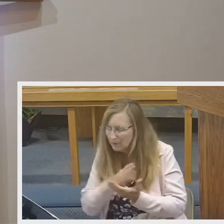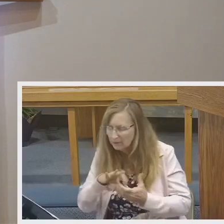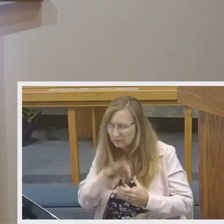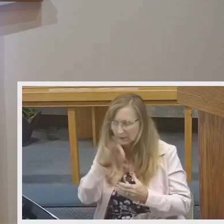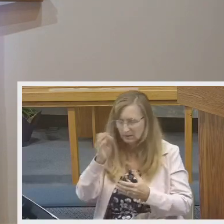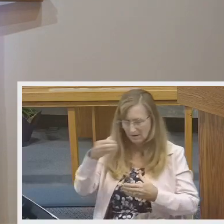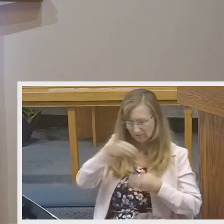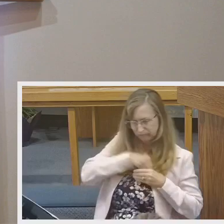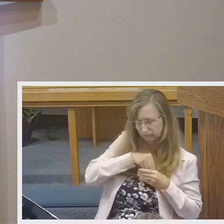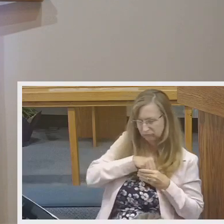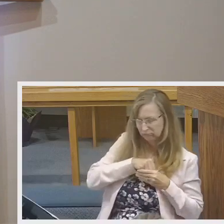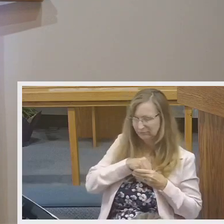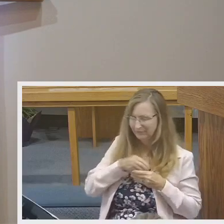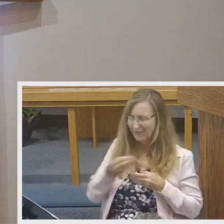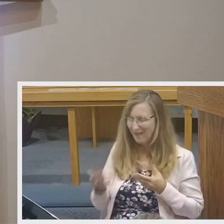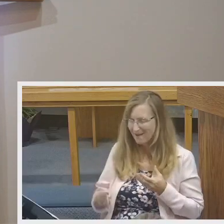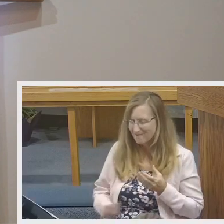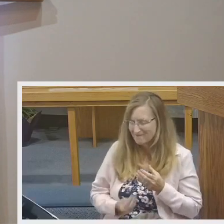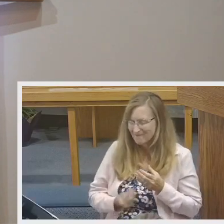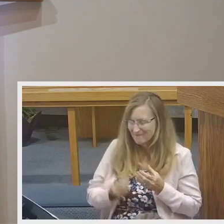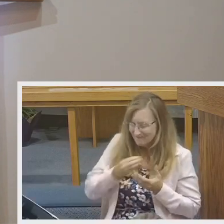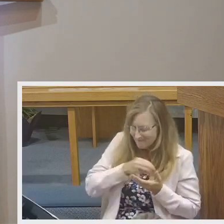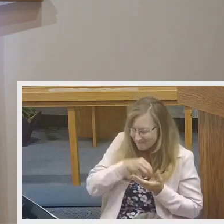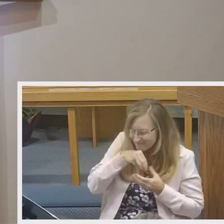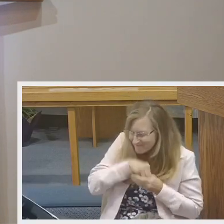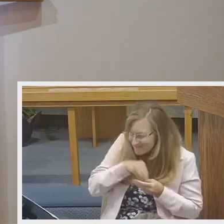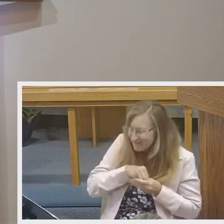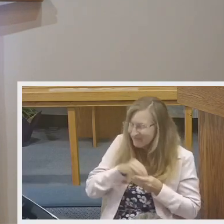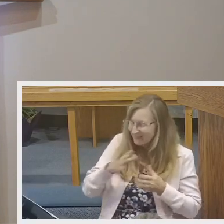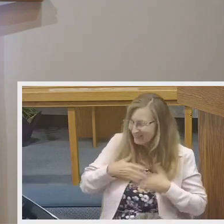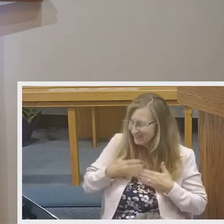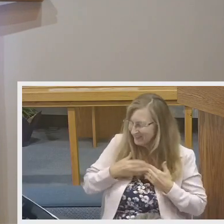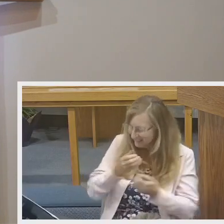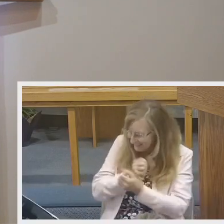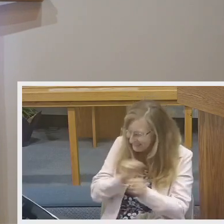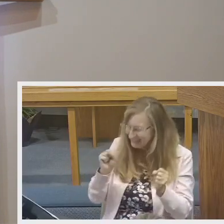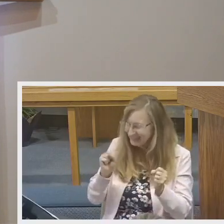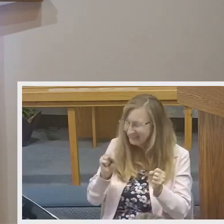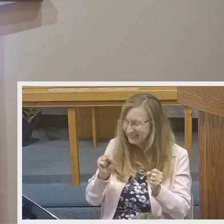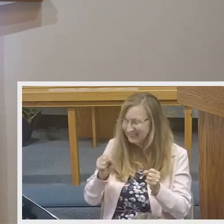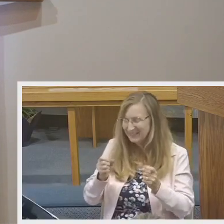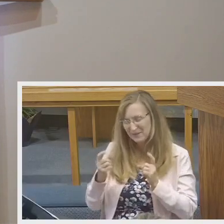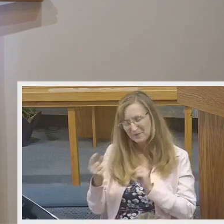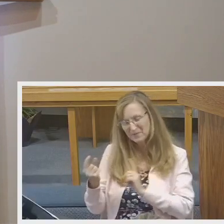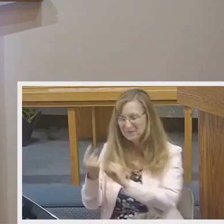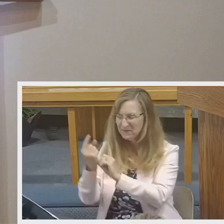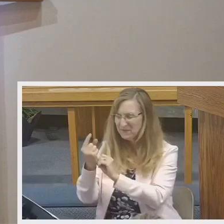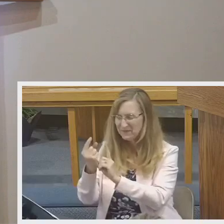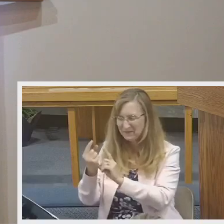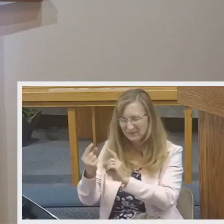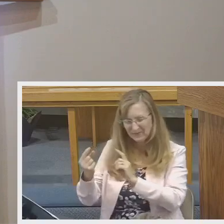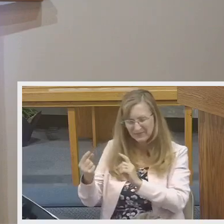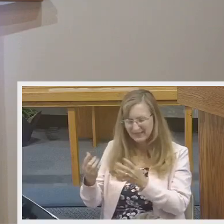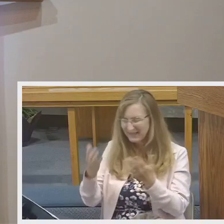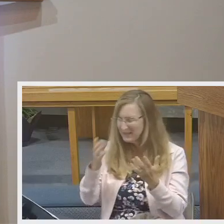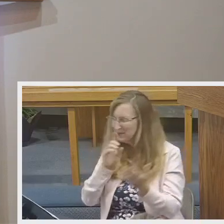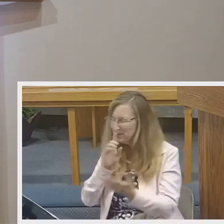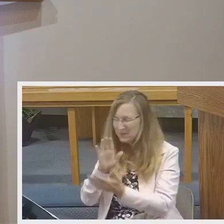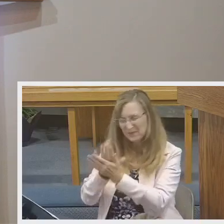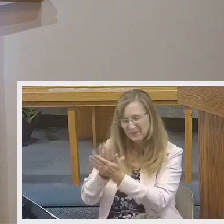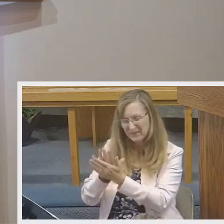of our salvation. On this festive day, we come before you with happy hearts to sing your praises and